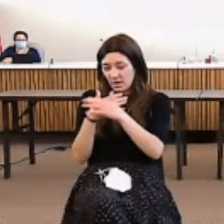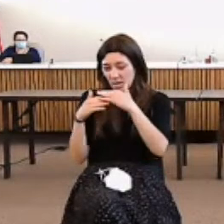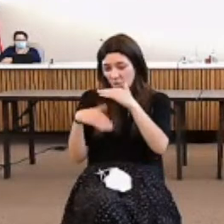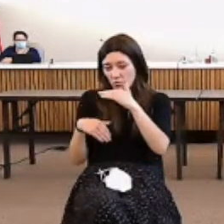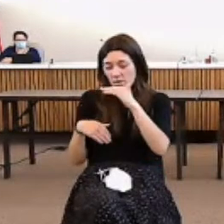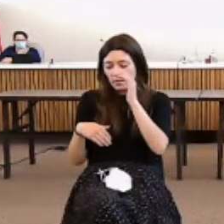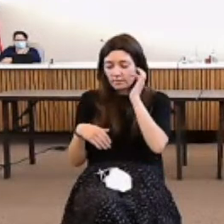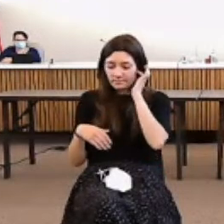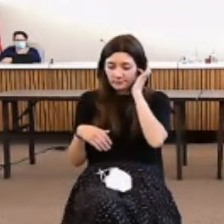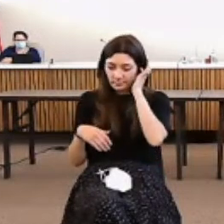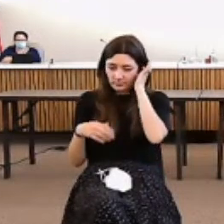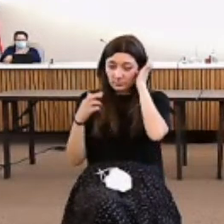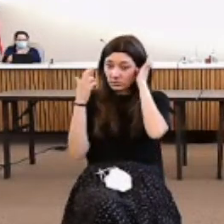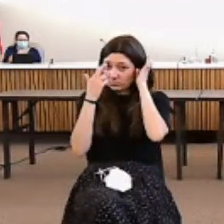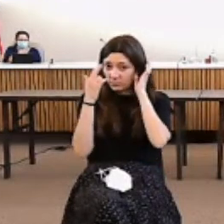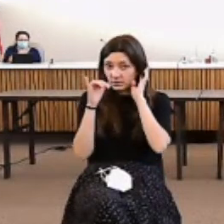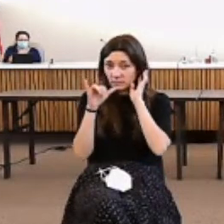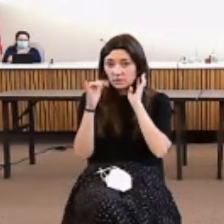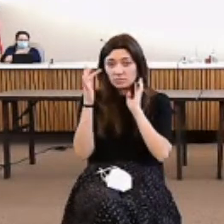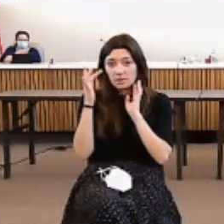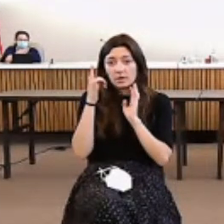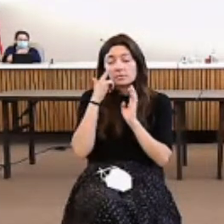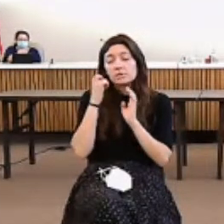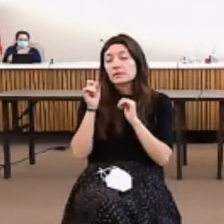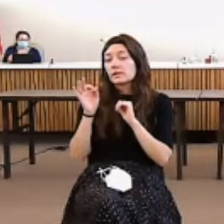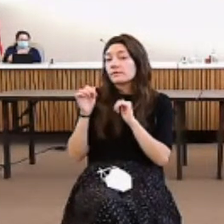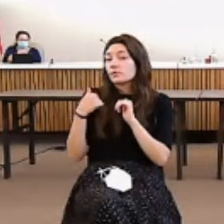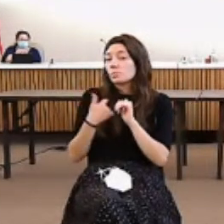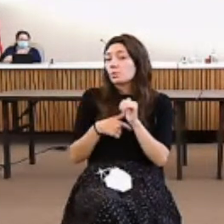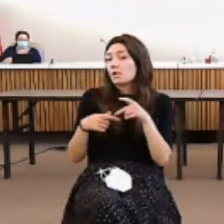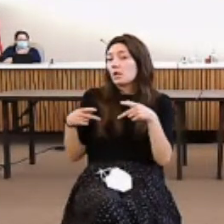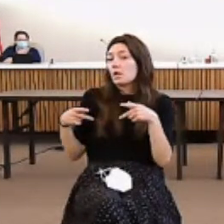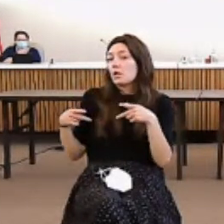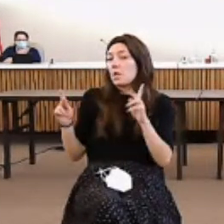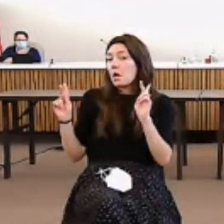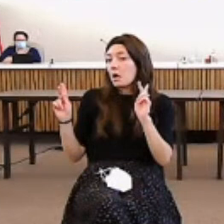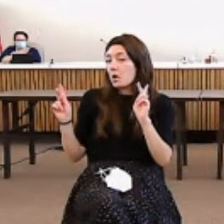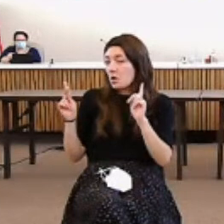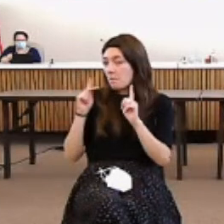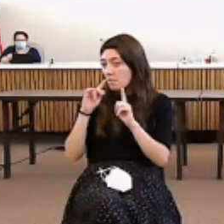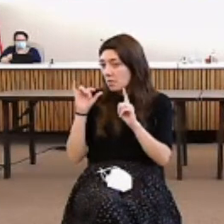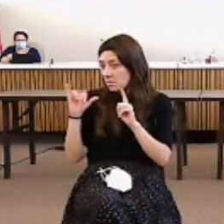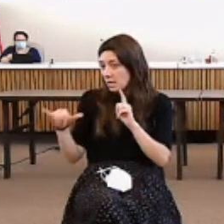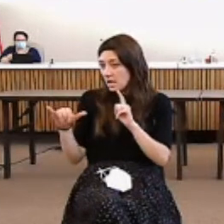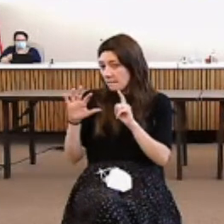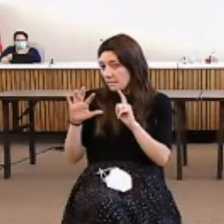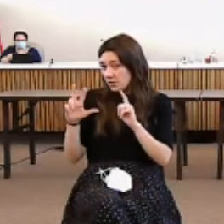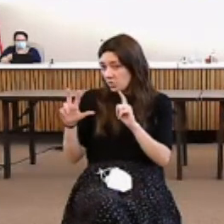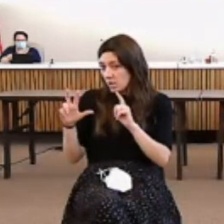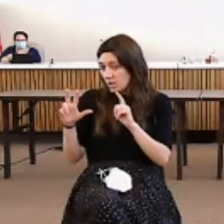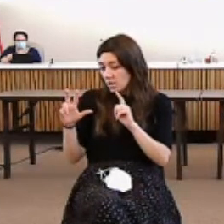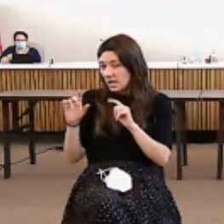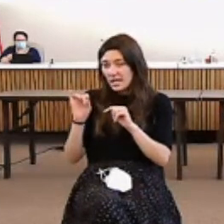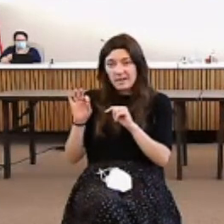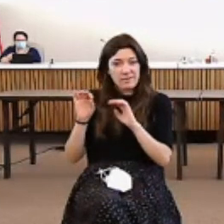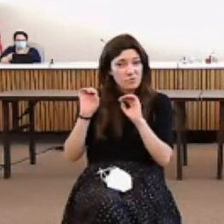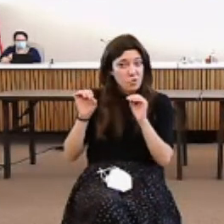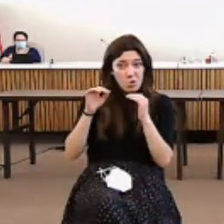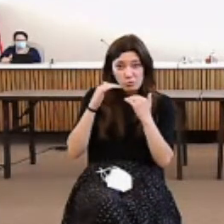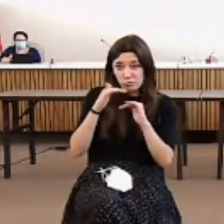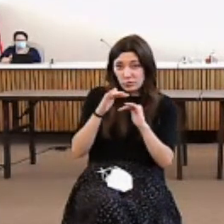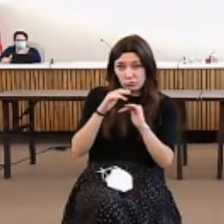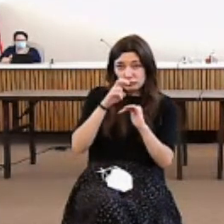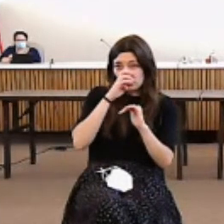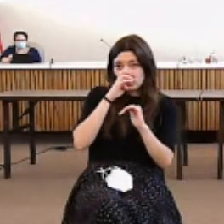reason, of course, we do this is because if we give that special use permit for 53, if we don't put some restrictions on it,